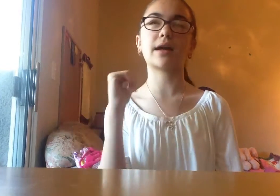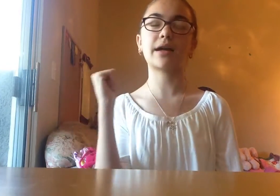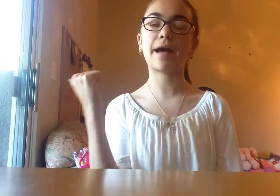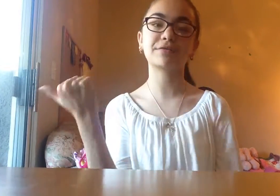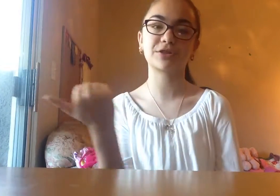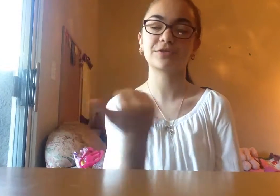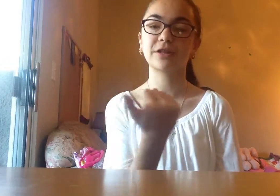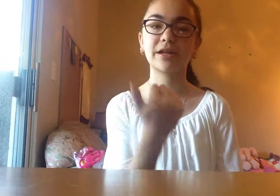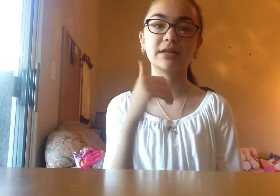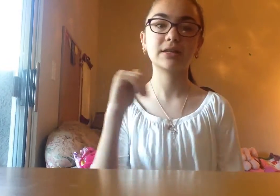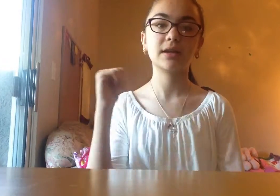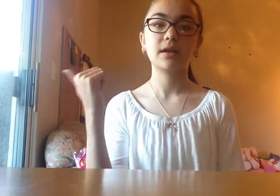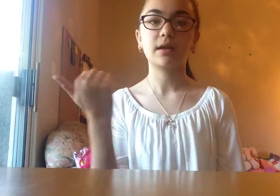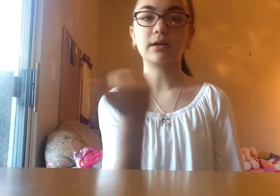yeah, half circle, I guess.